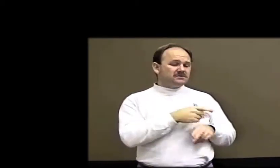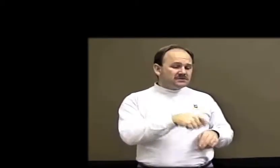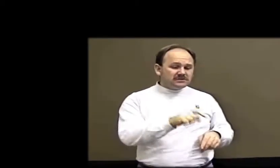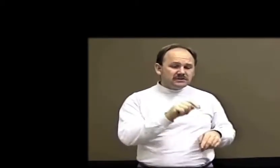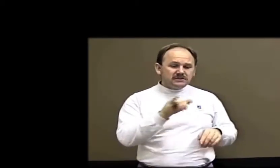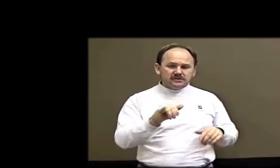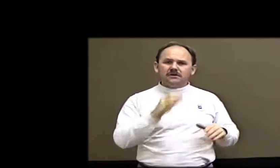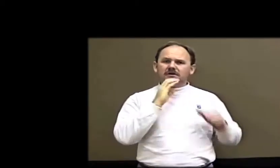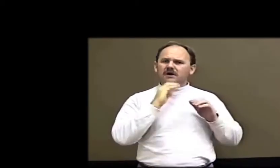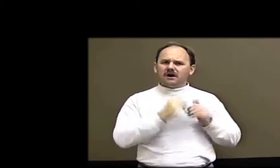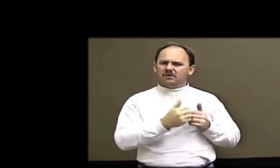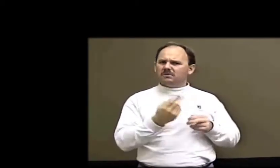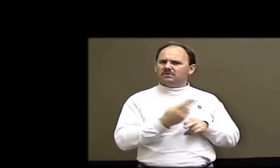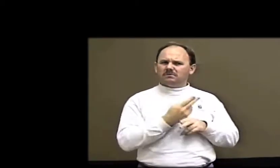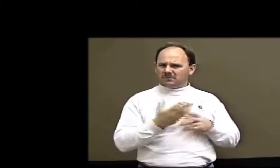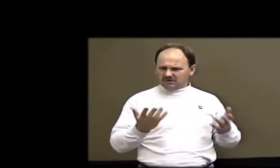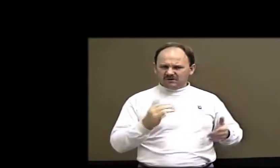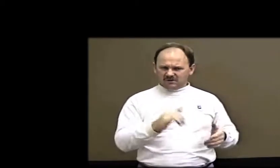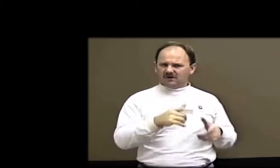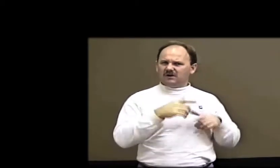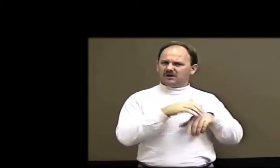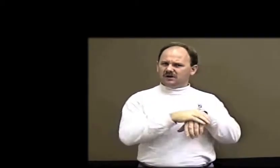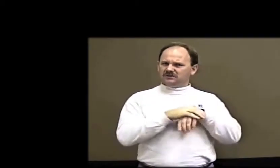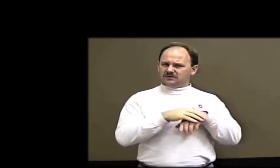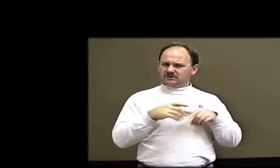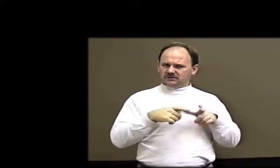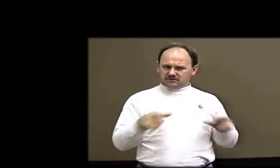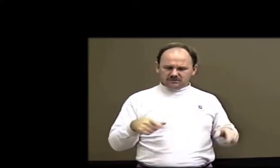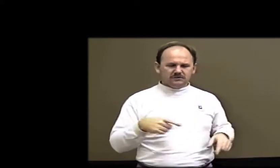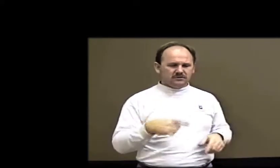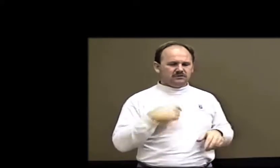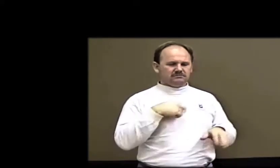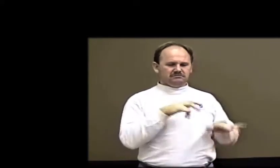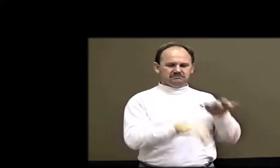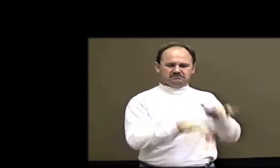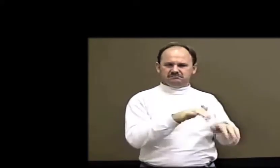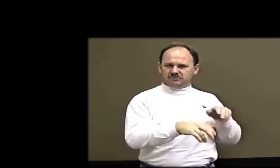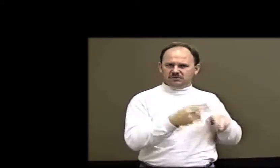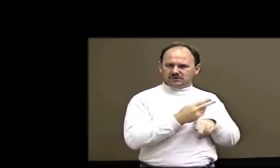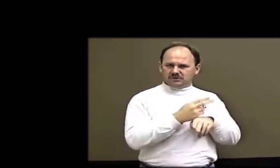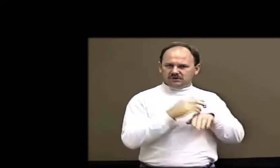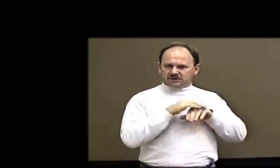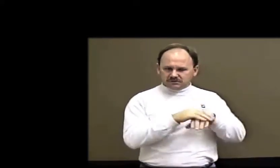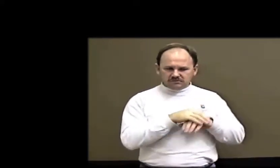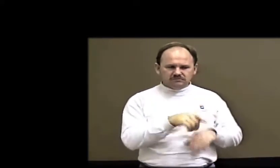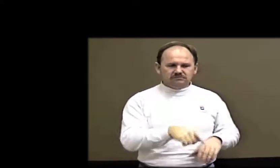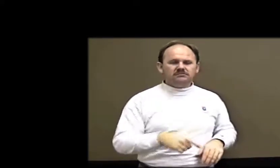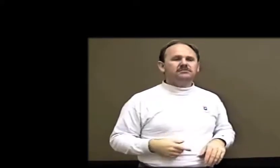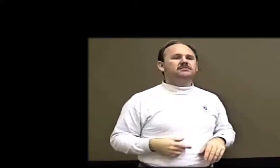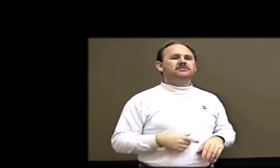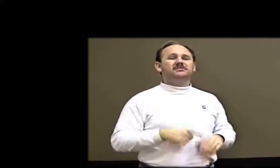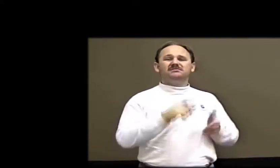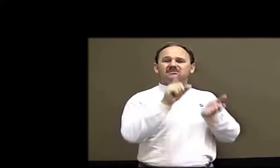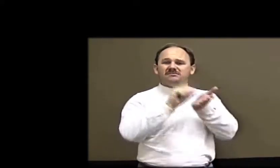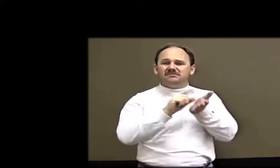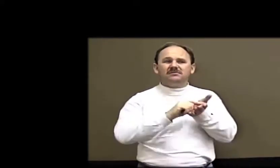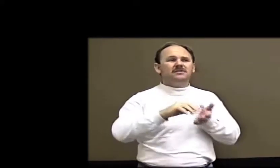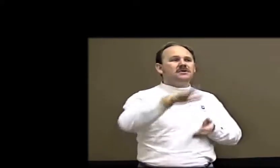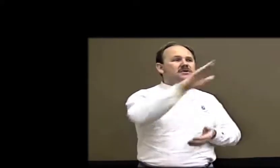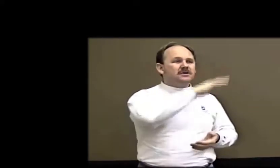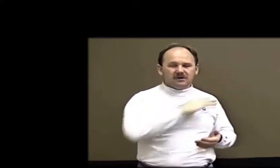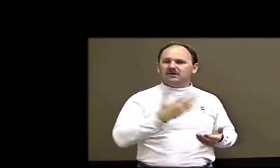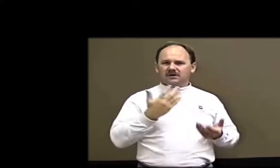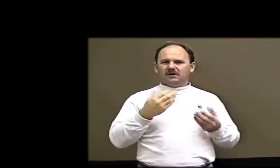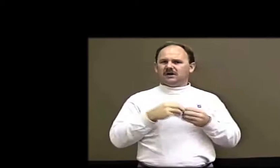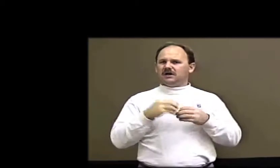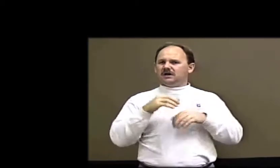I know 2 languages and I use them every day. For example, I grew up in Australia in the deaf community there. They have their own sign